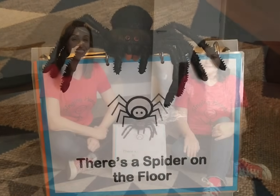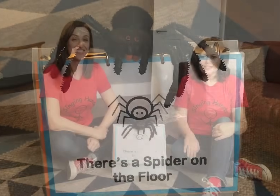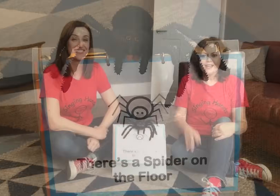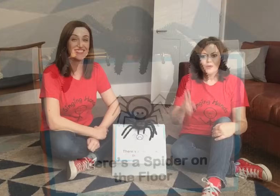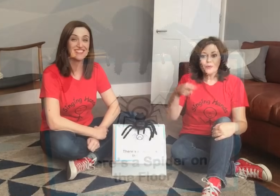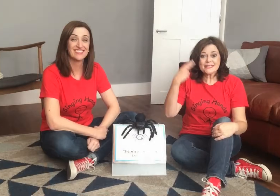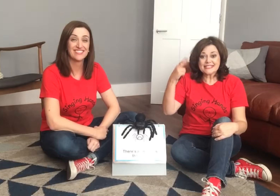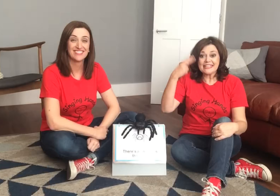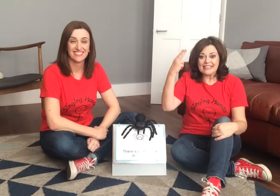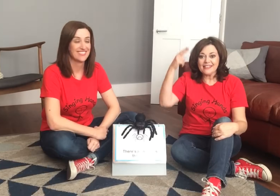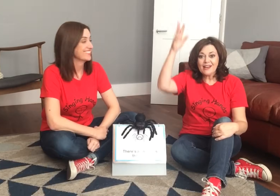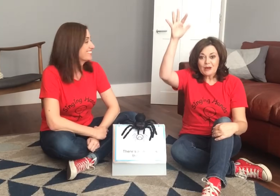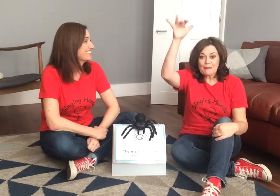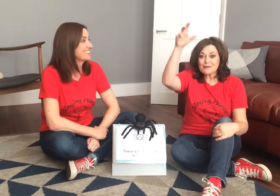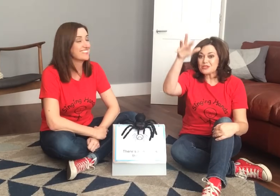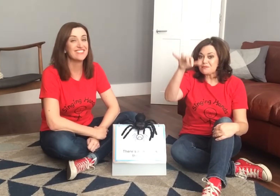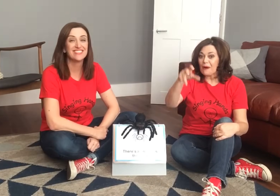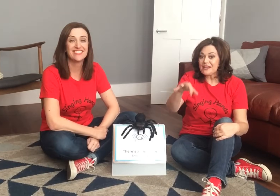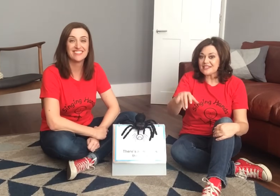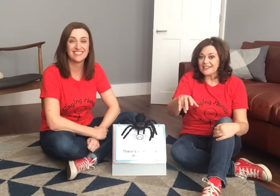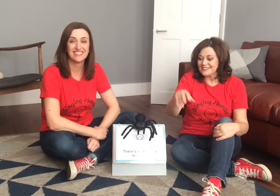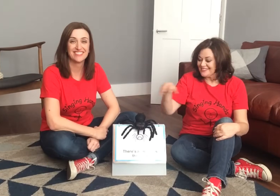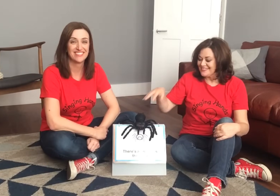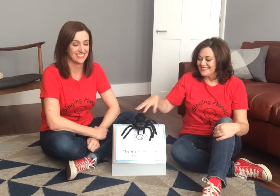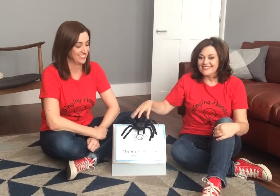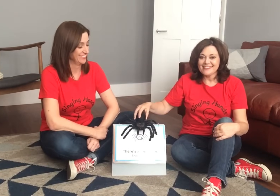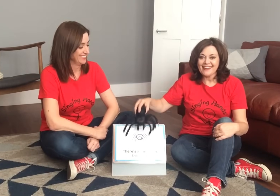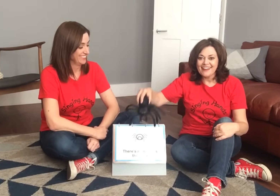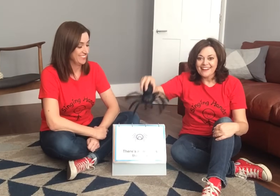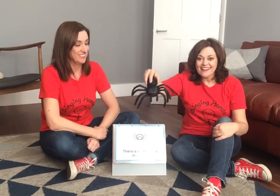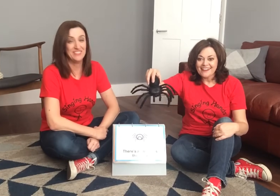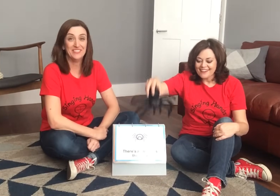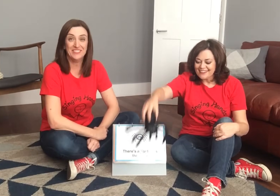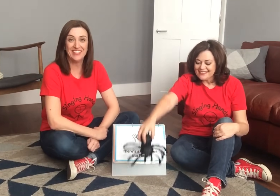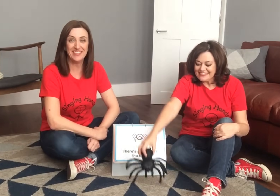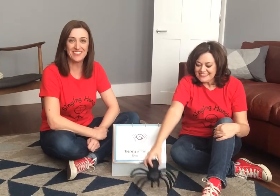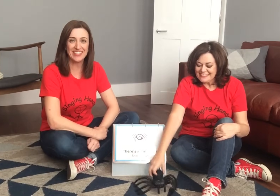We're singing about a spider. Ooh, lovely.